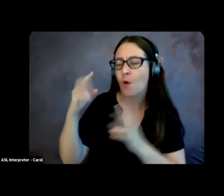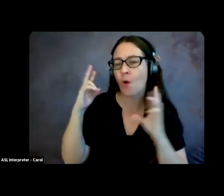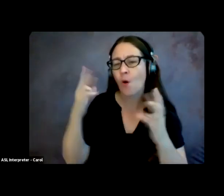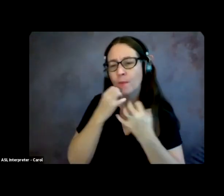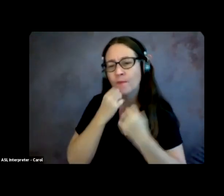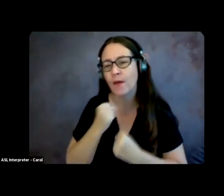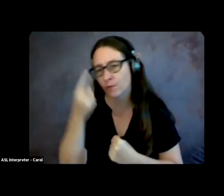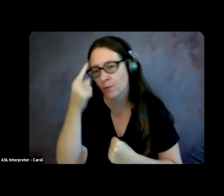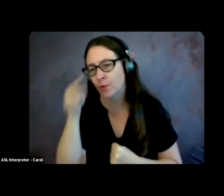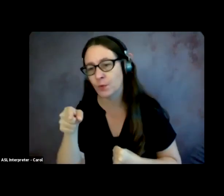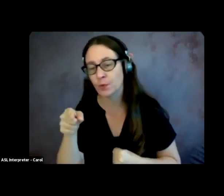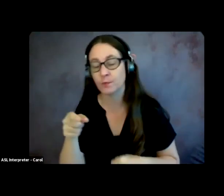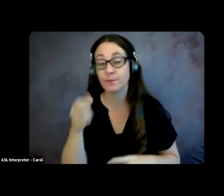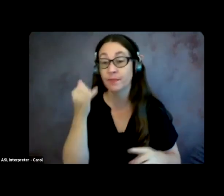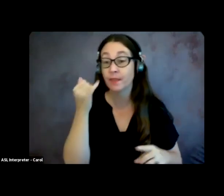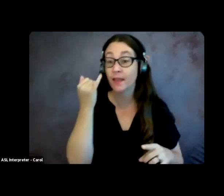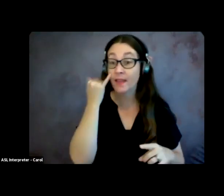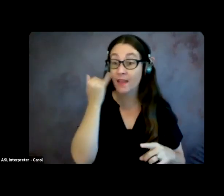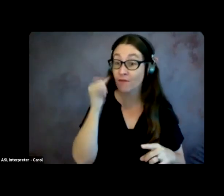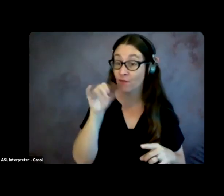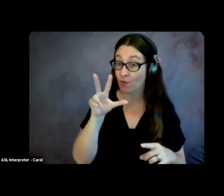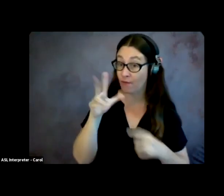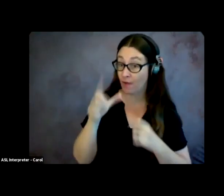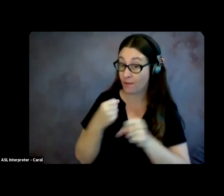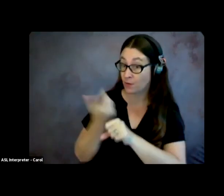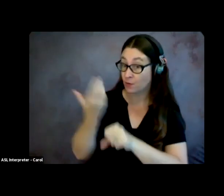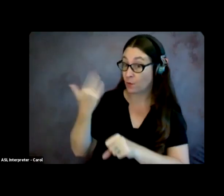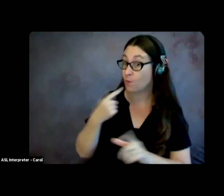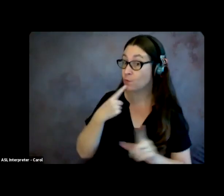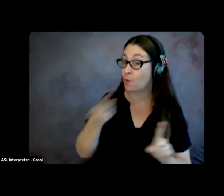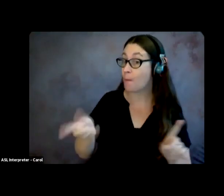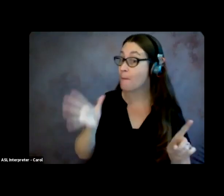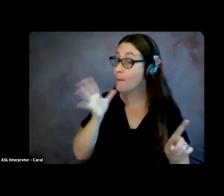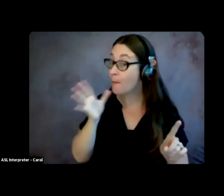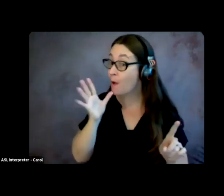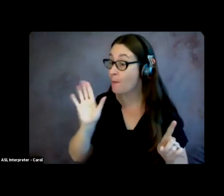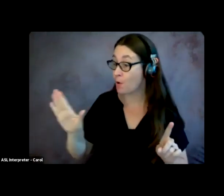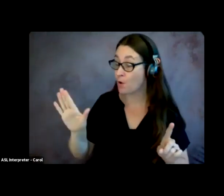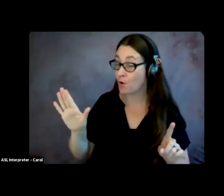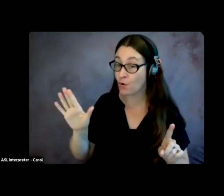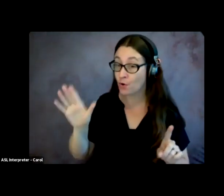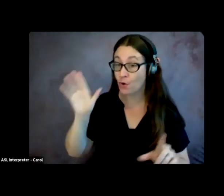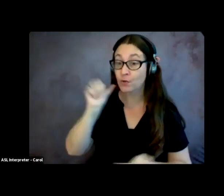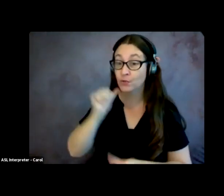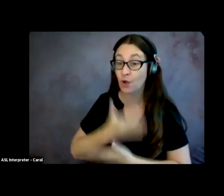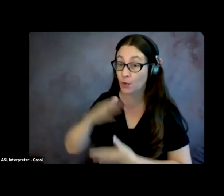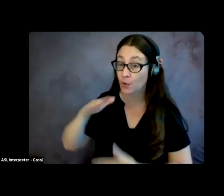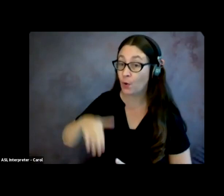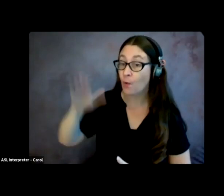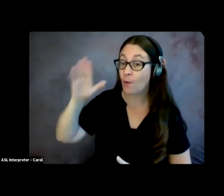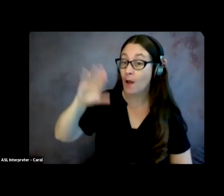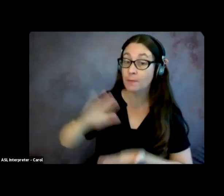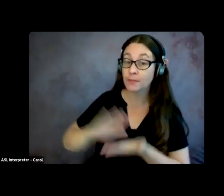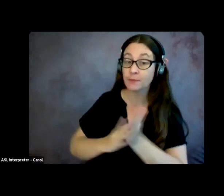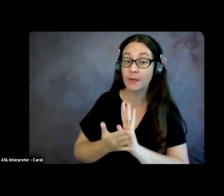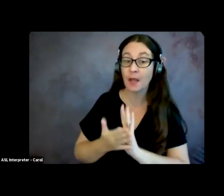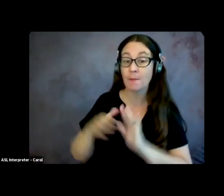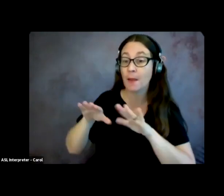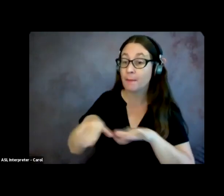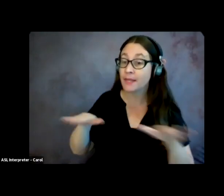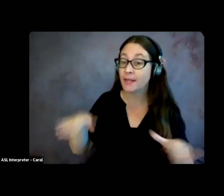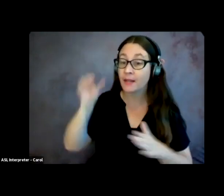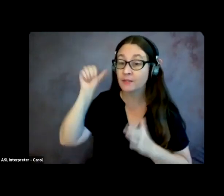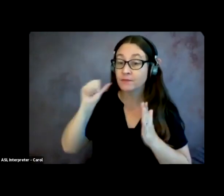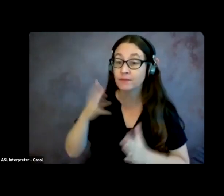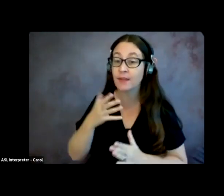mom 35 years ago that her daughter would grow up to become both a pediatric audiologist and a classically trained chef,